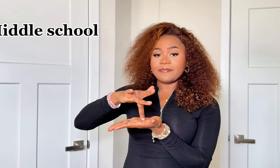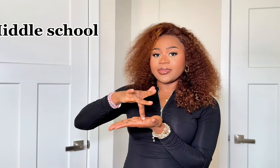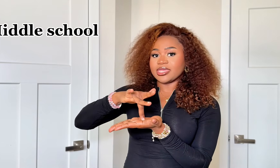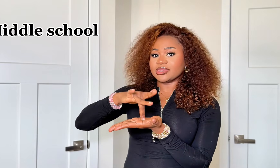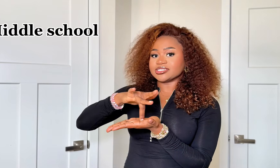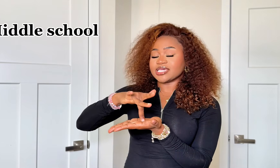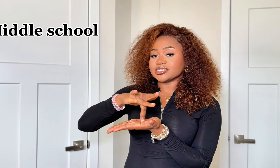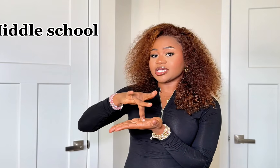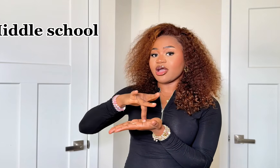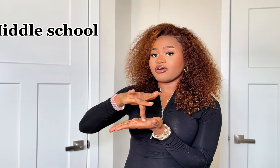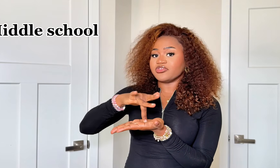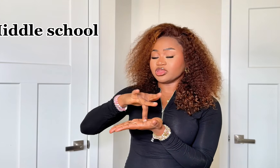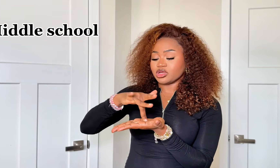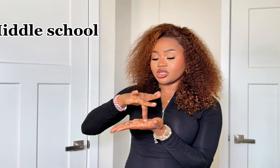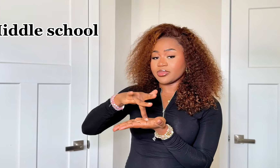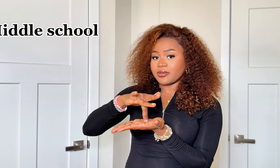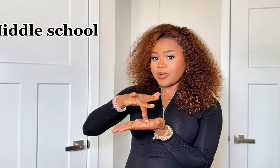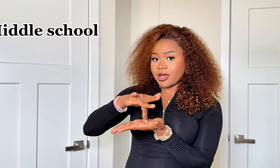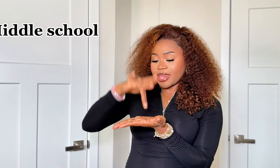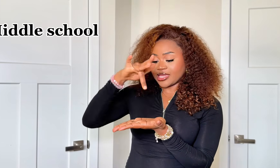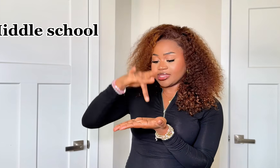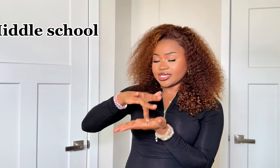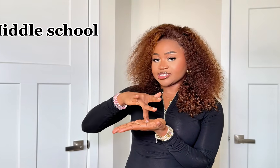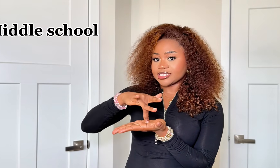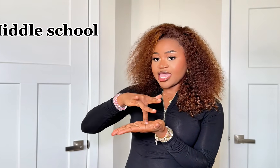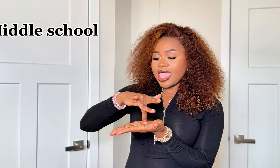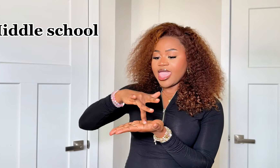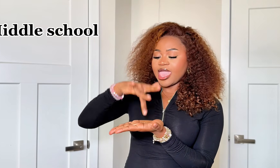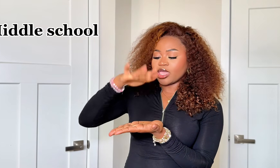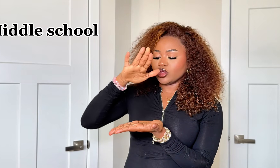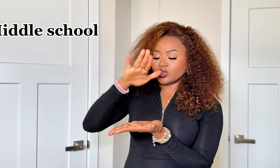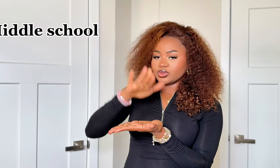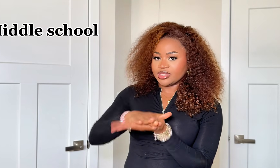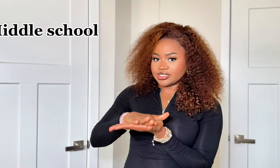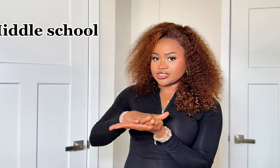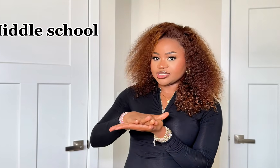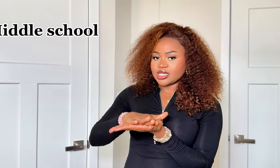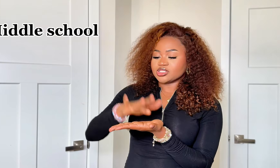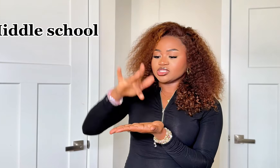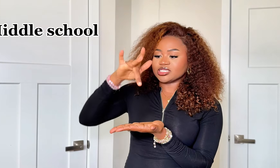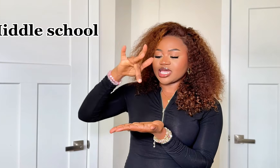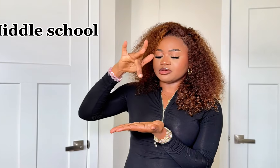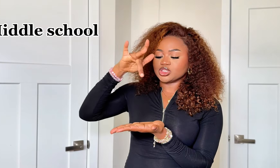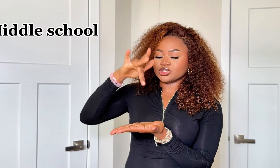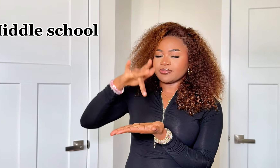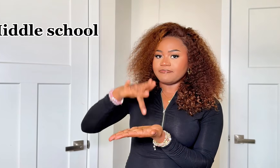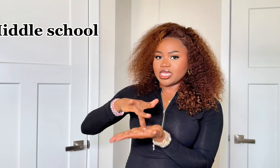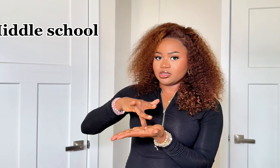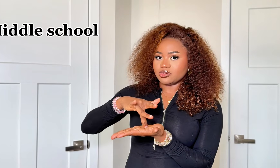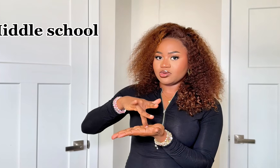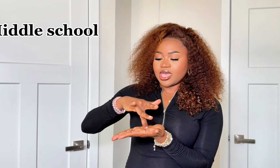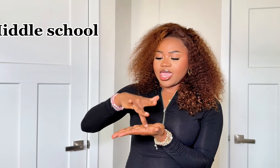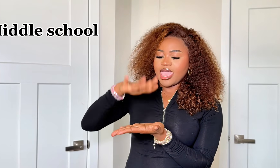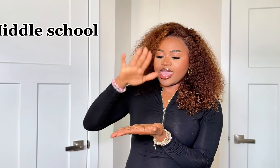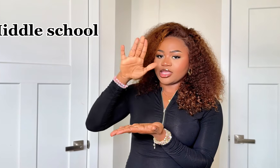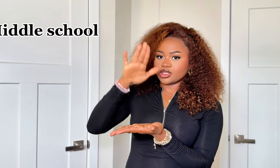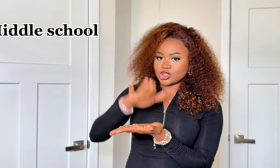in the center of your non-dominant palm like this, and you do this. So this kind of shows middle and